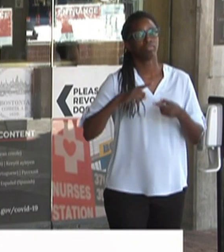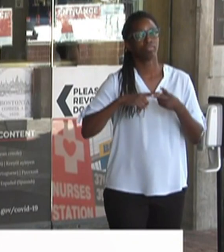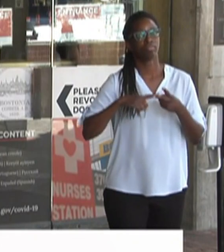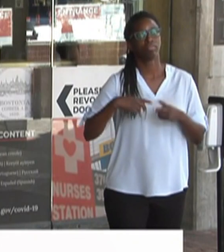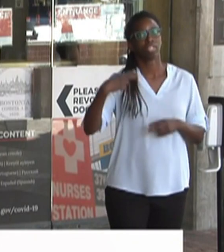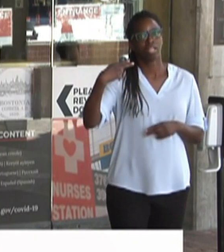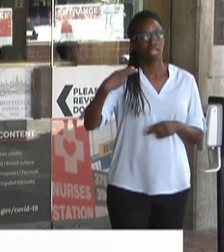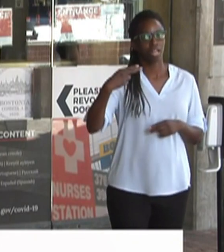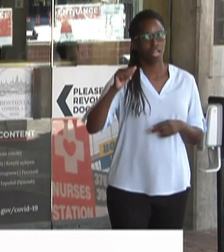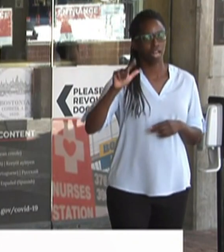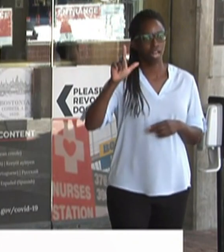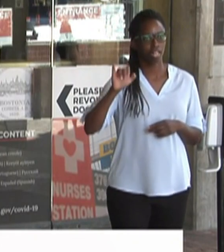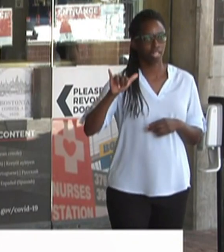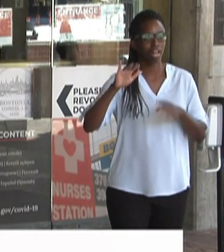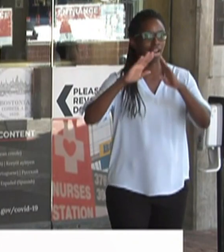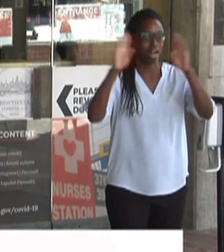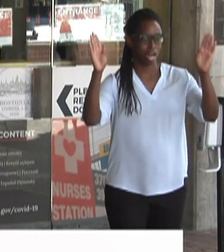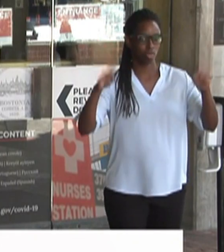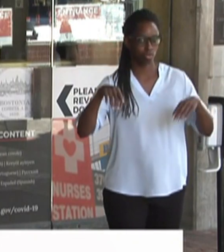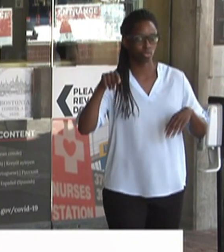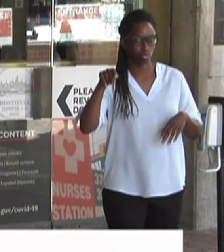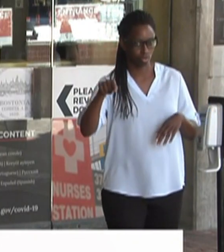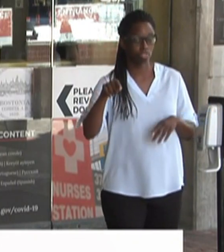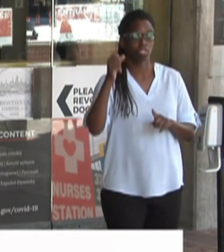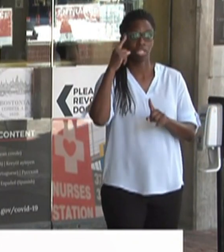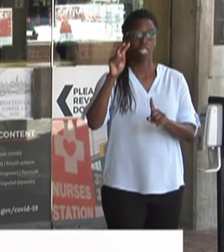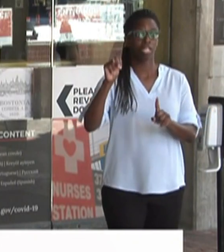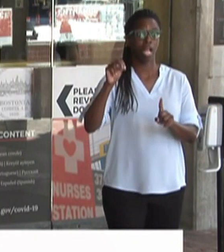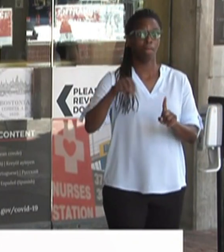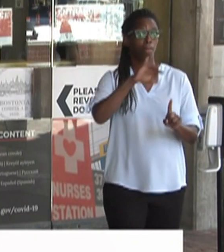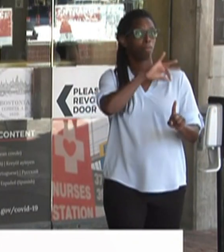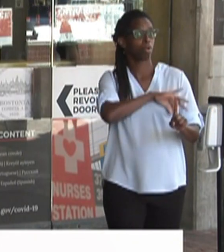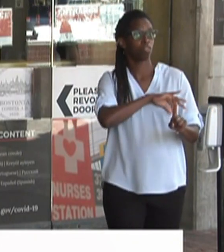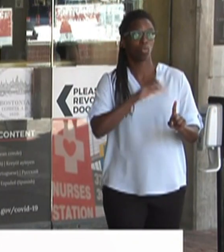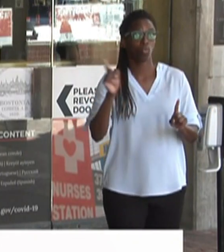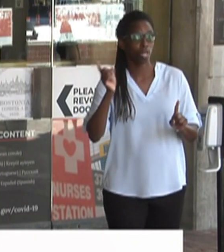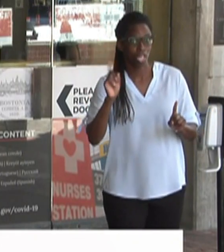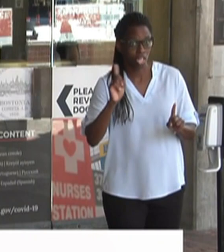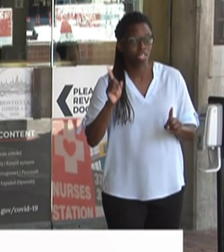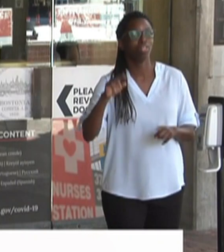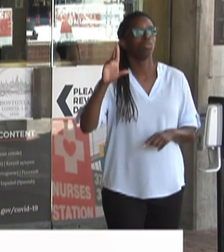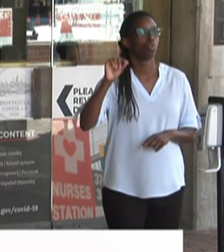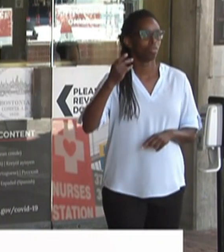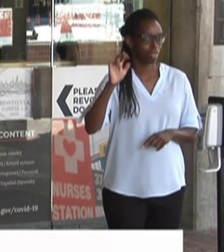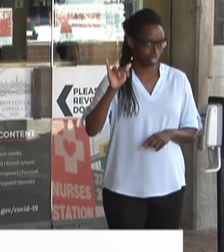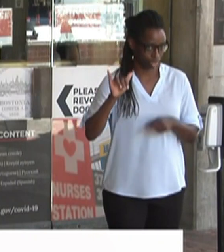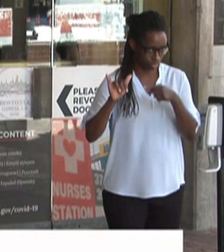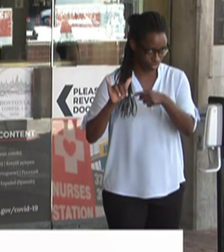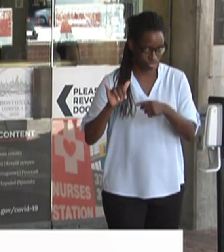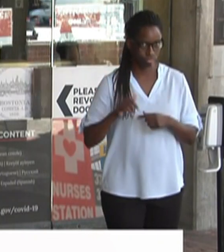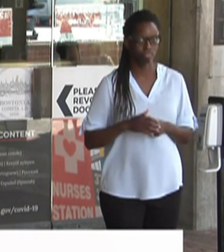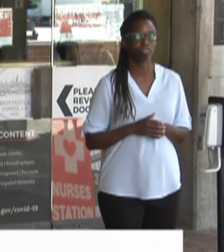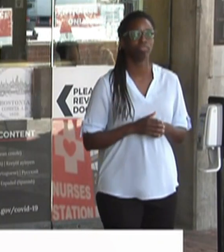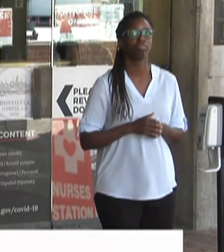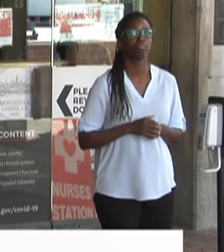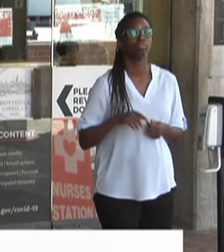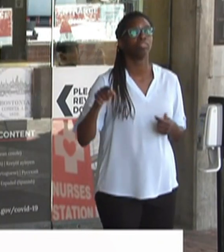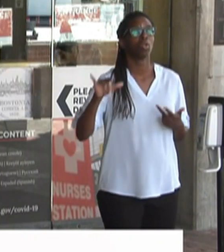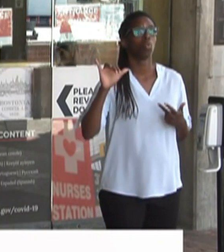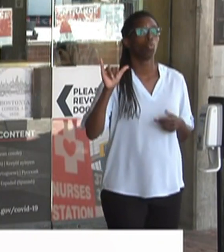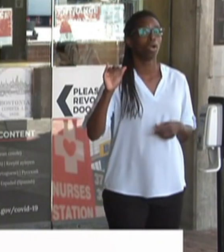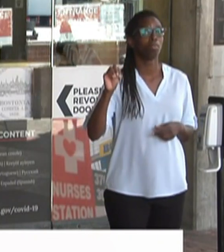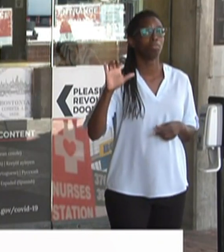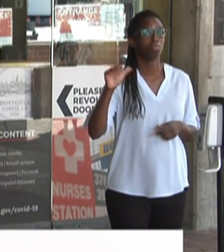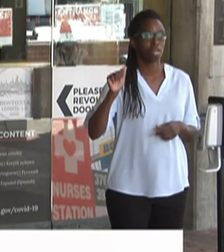Roxbury that employs people who face barriers to other jobs. The YMCA of Greater Boston has been one of the key